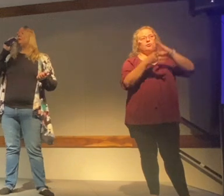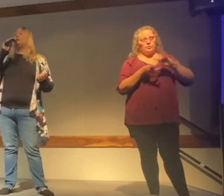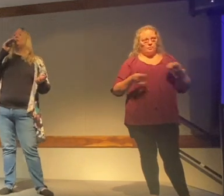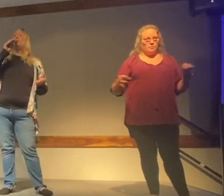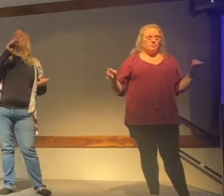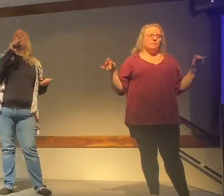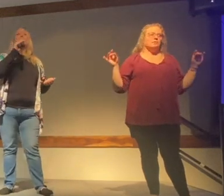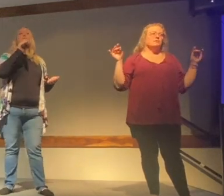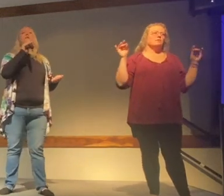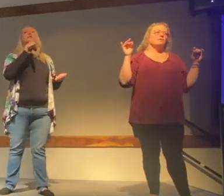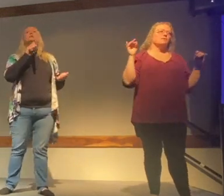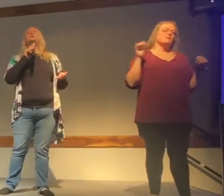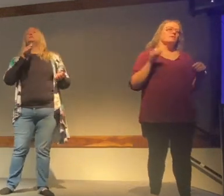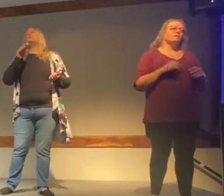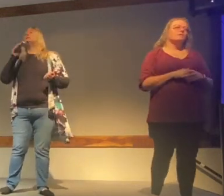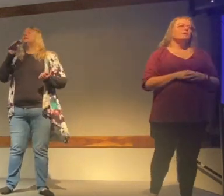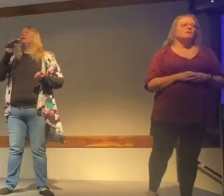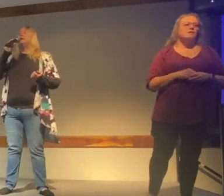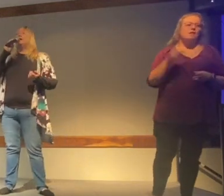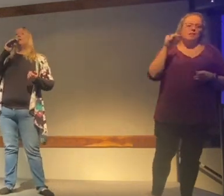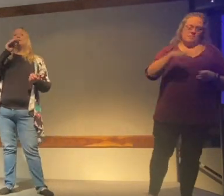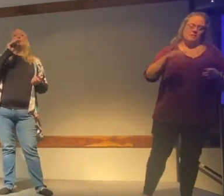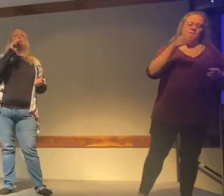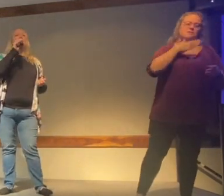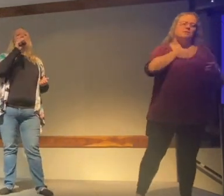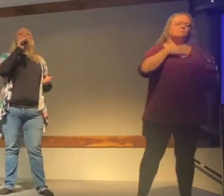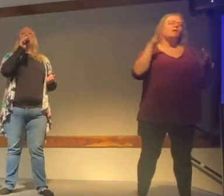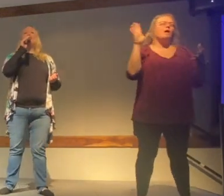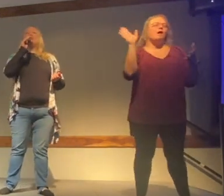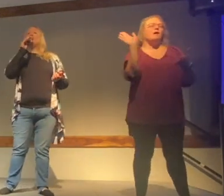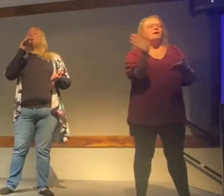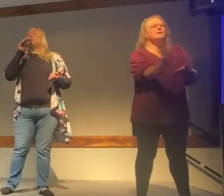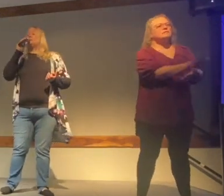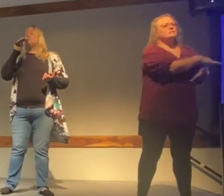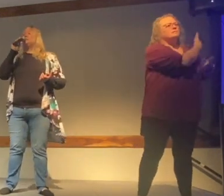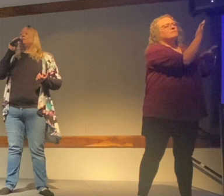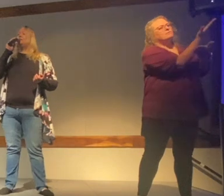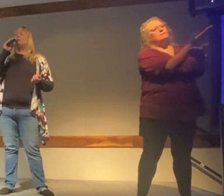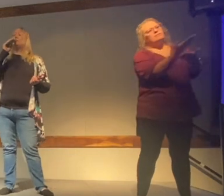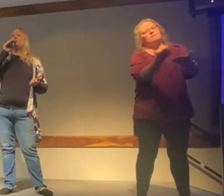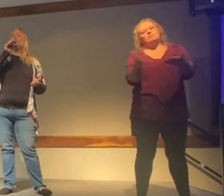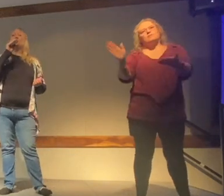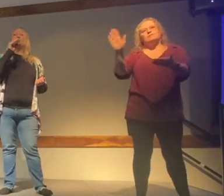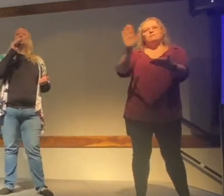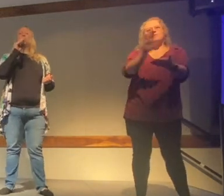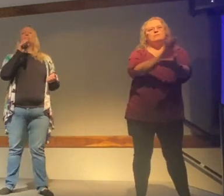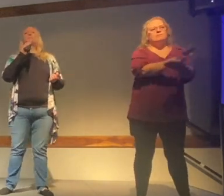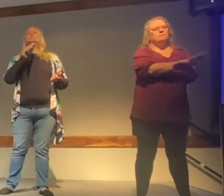This is my song.